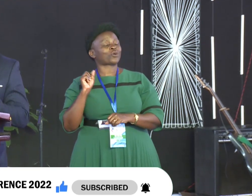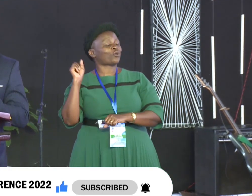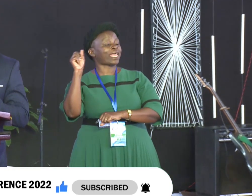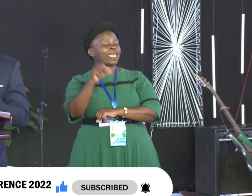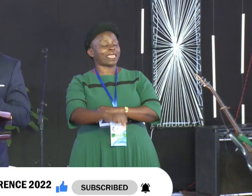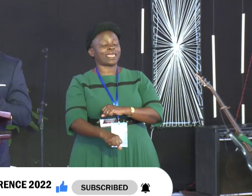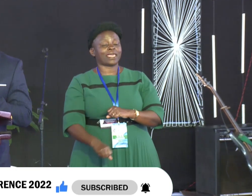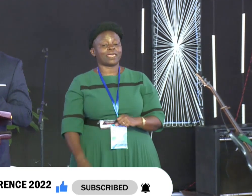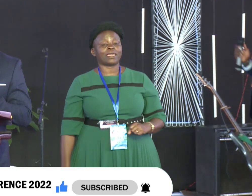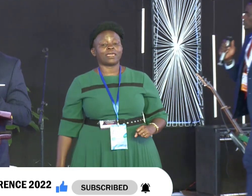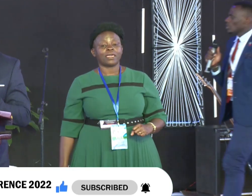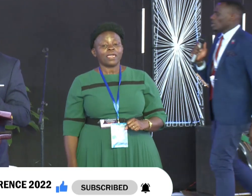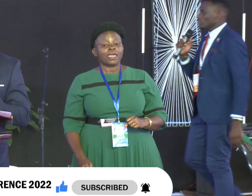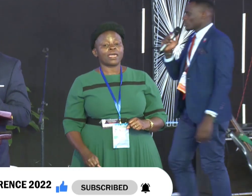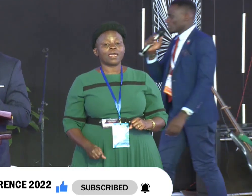tuangule